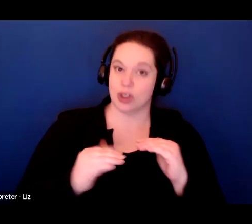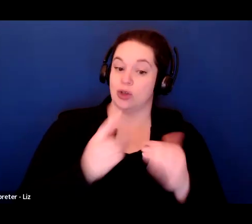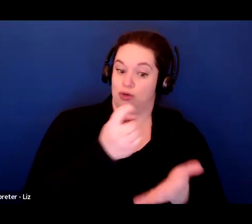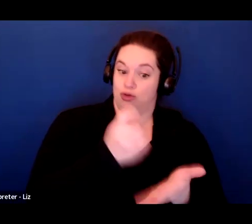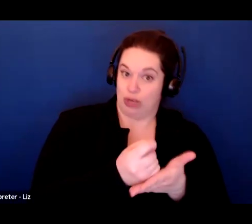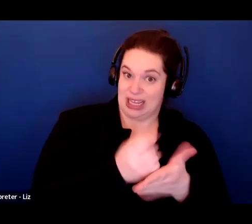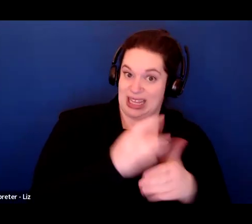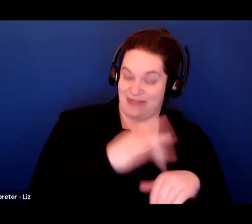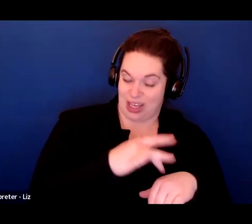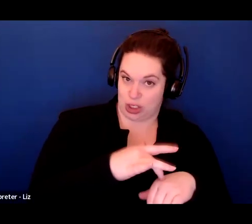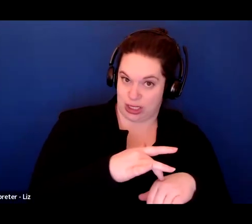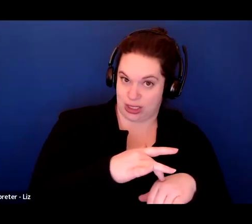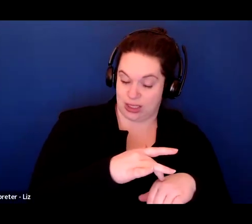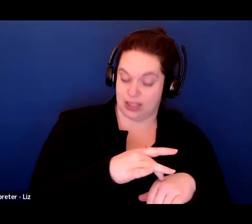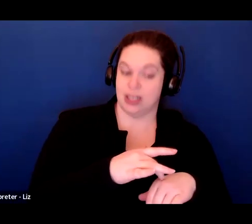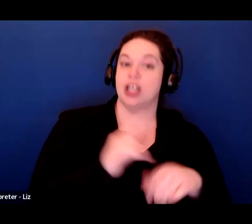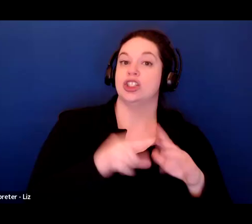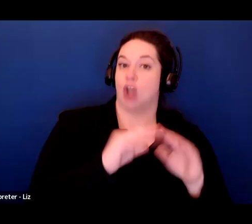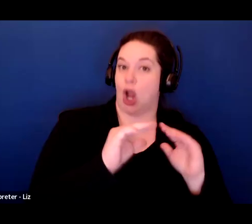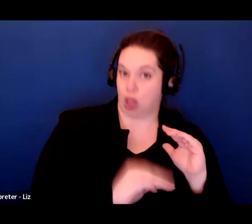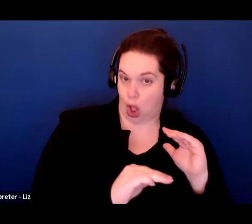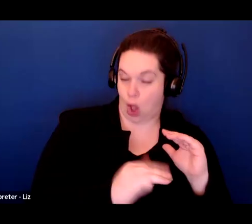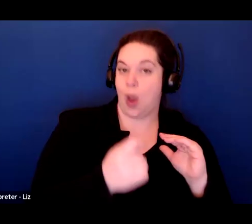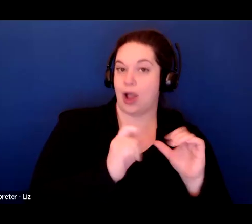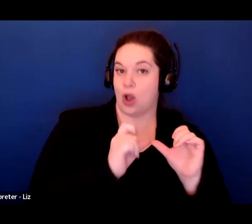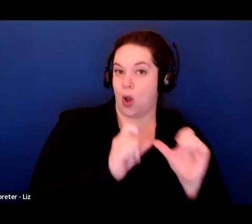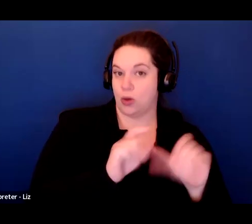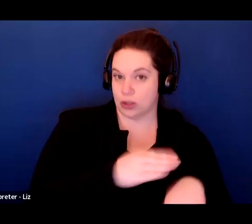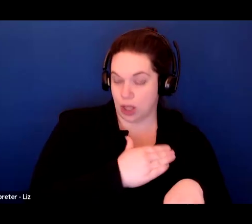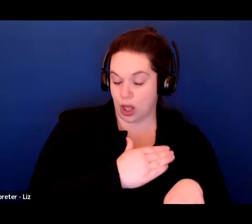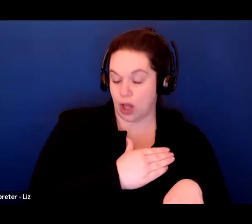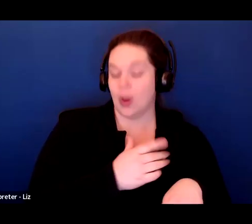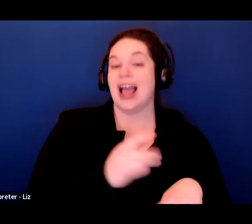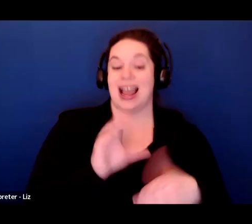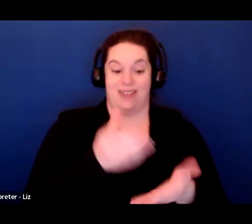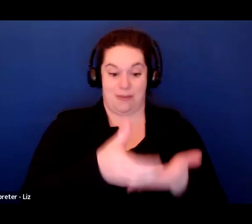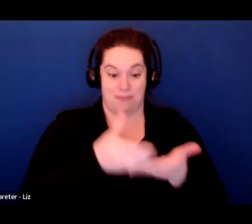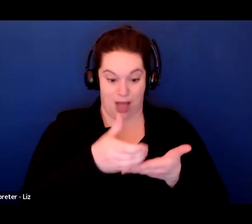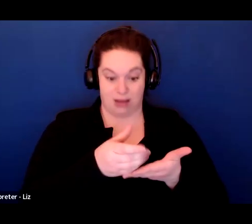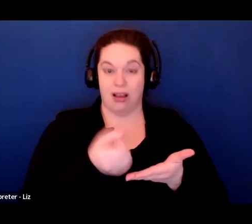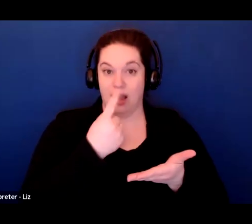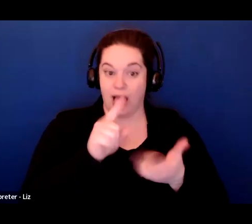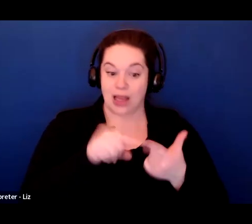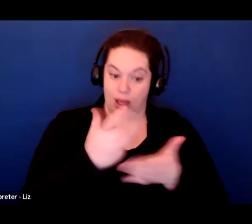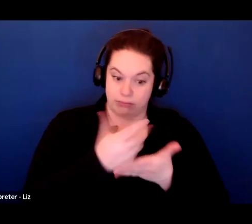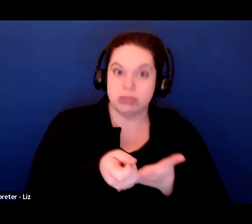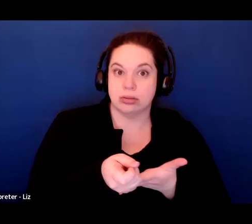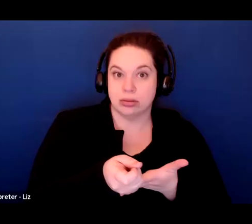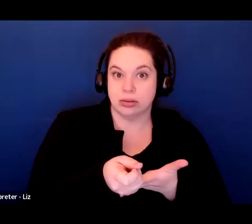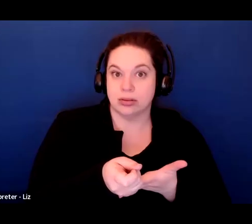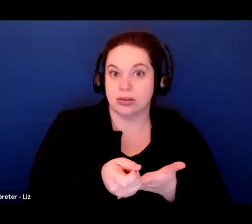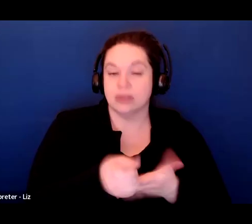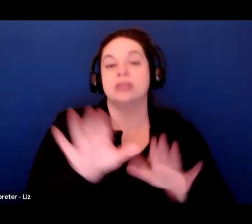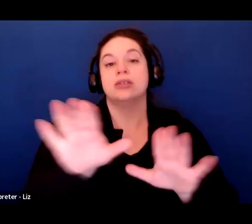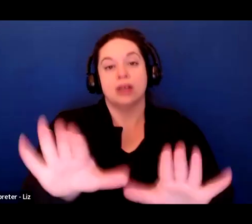and take the entire bottle. So some people say, okay, I got this bottle for 7 days or 10 days or maybe